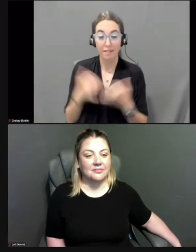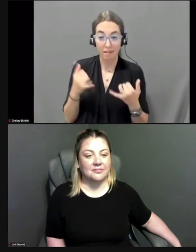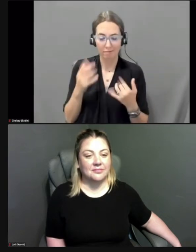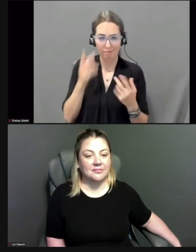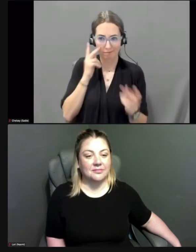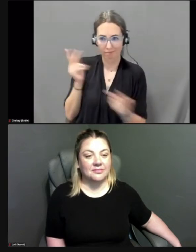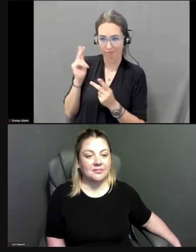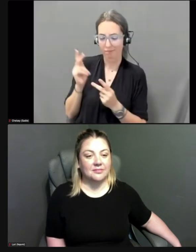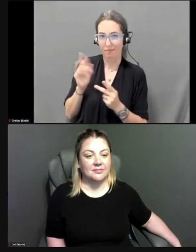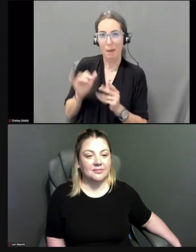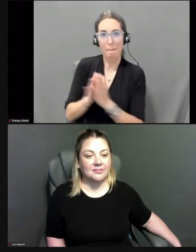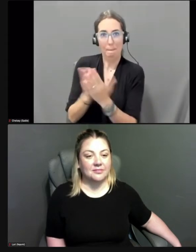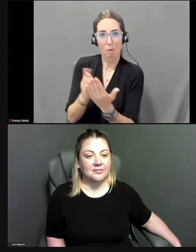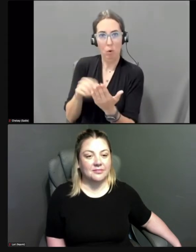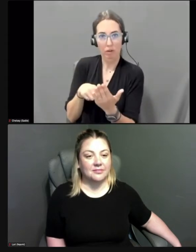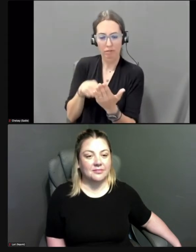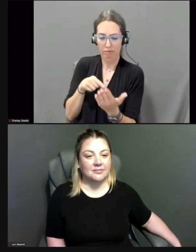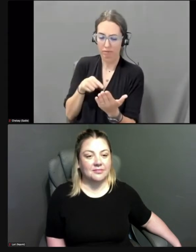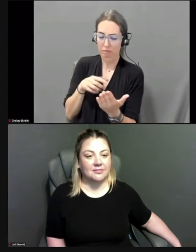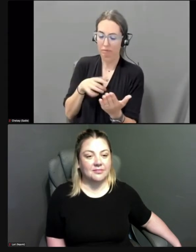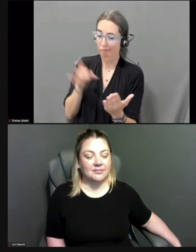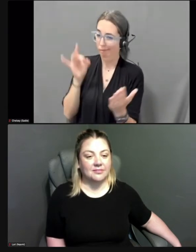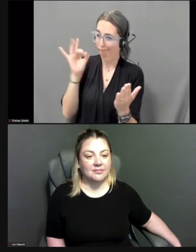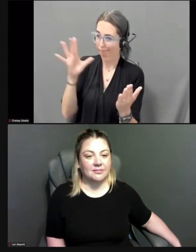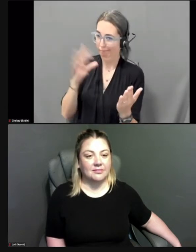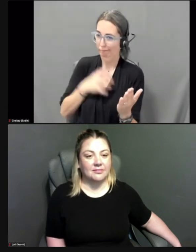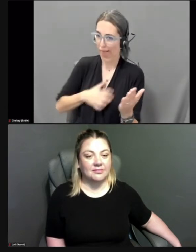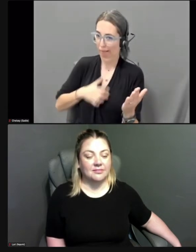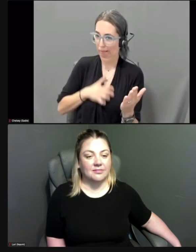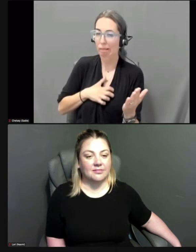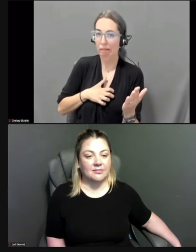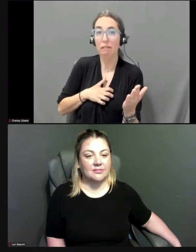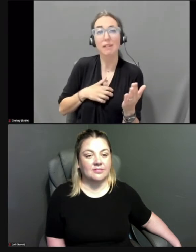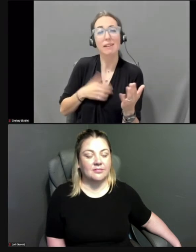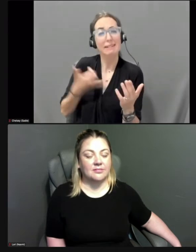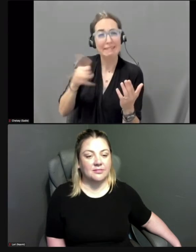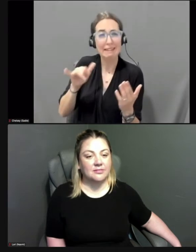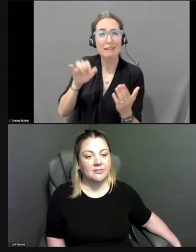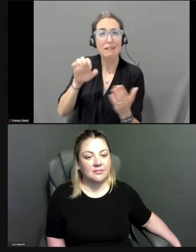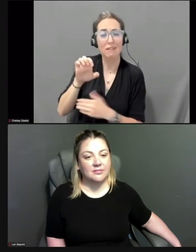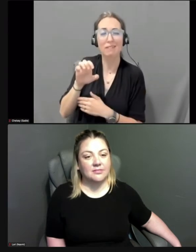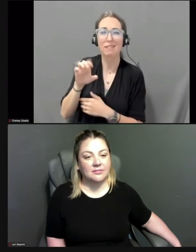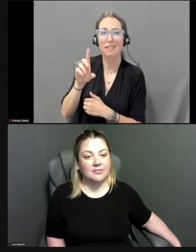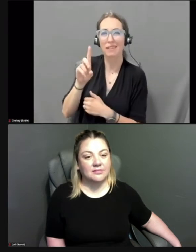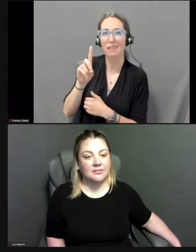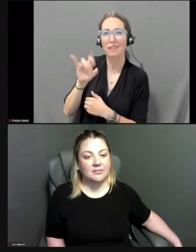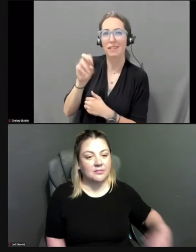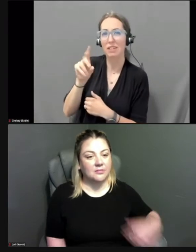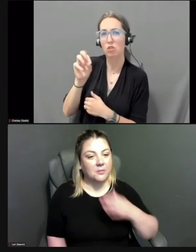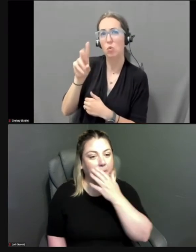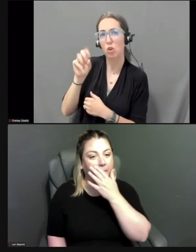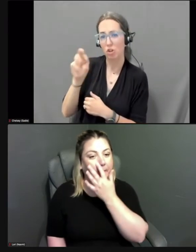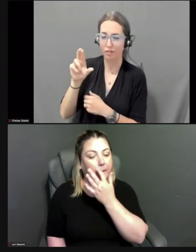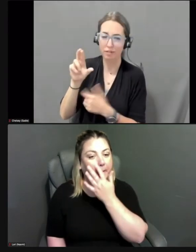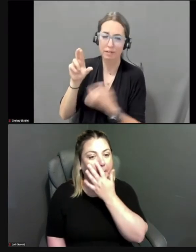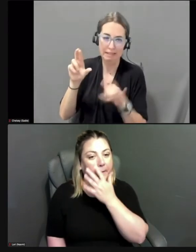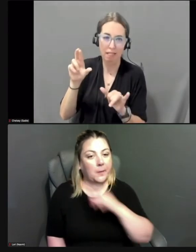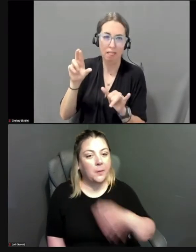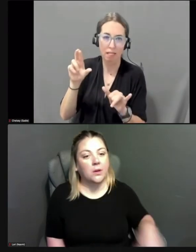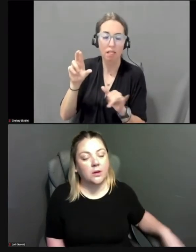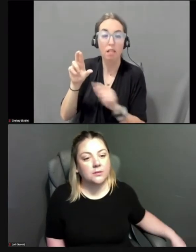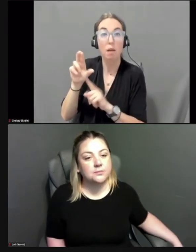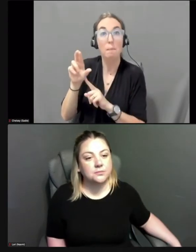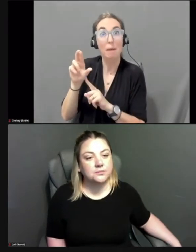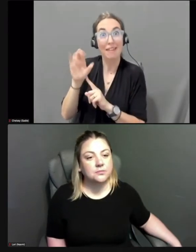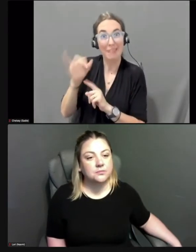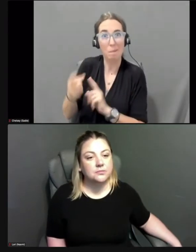skeezy and still like pretty doggone disordered, that was kind of a big turning point in getting away